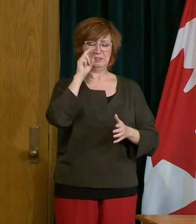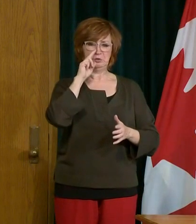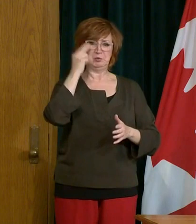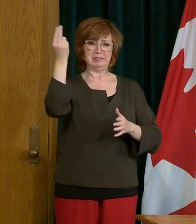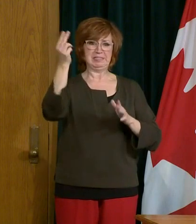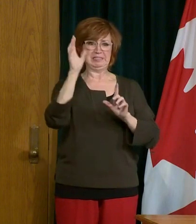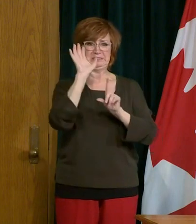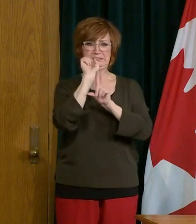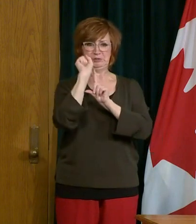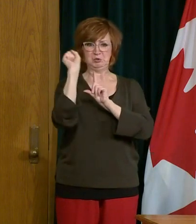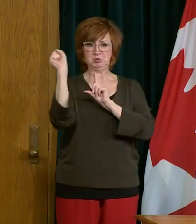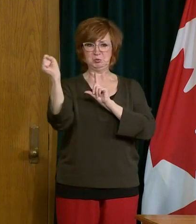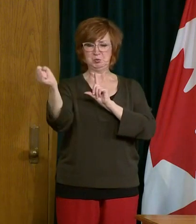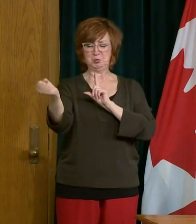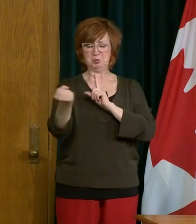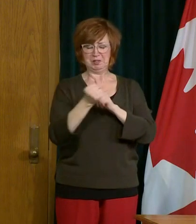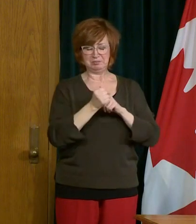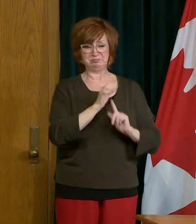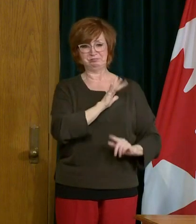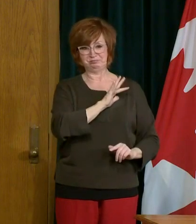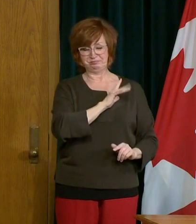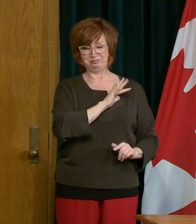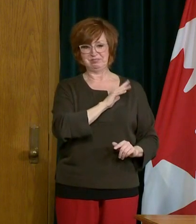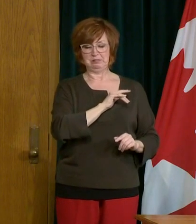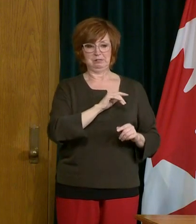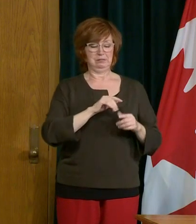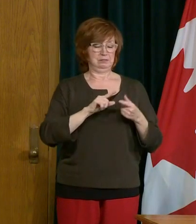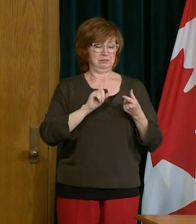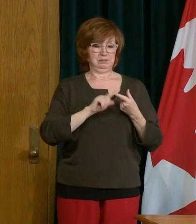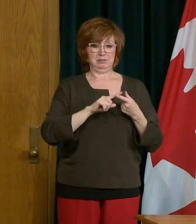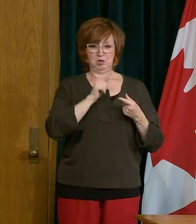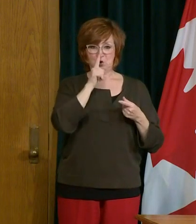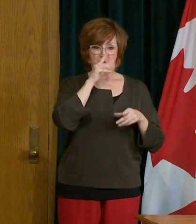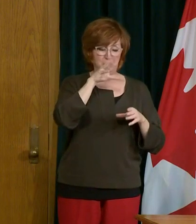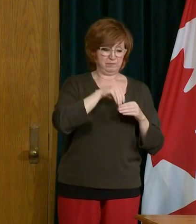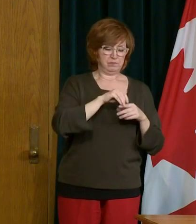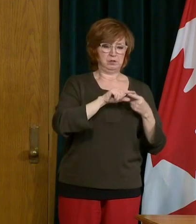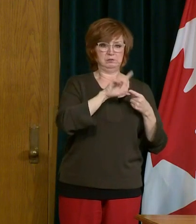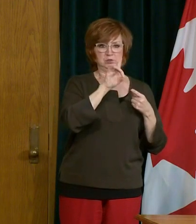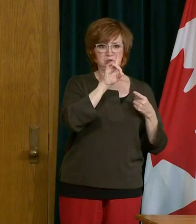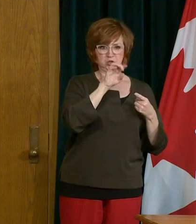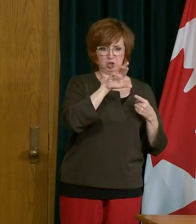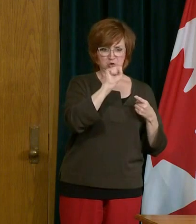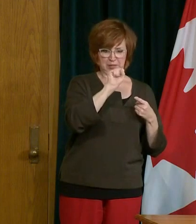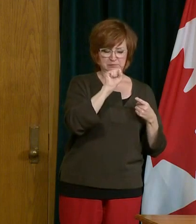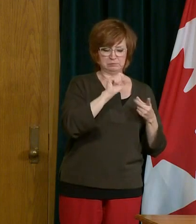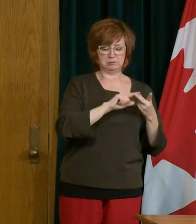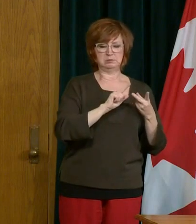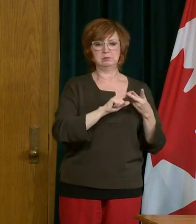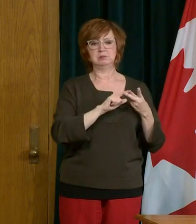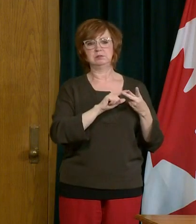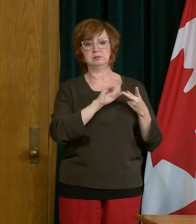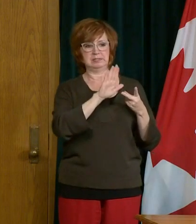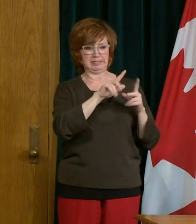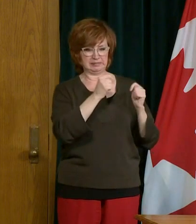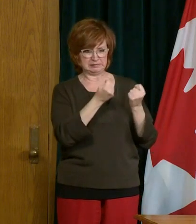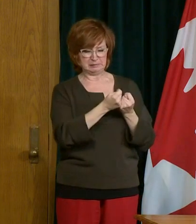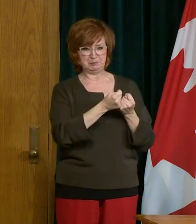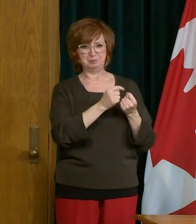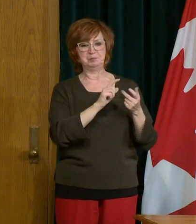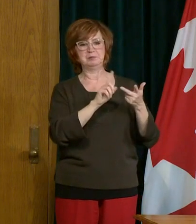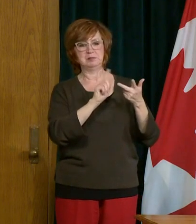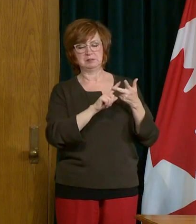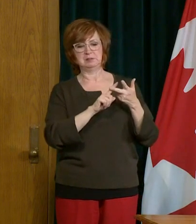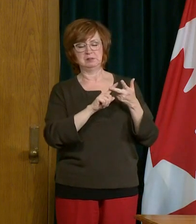a role in any of the original recommendations that we make, but also with any of the changes that we make to